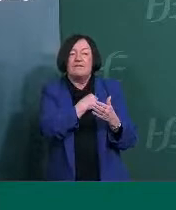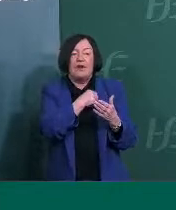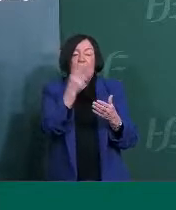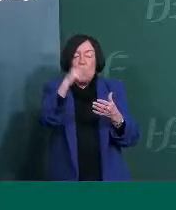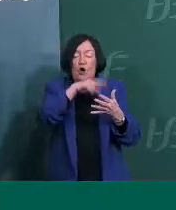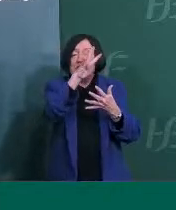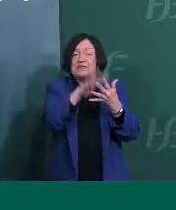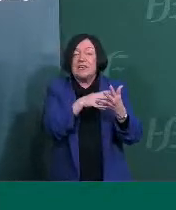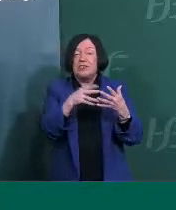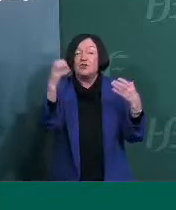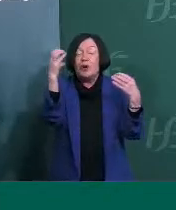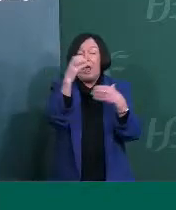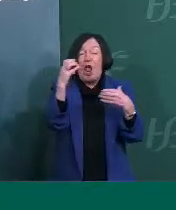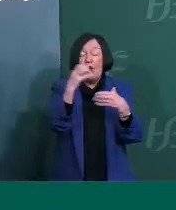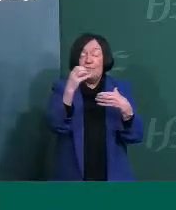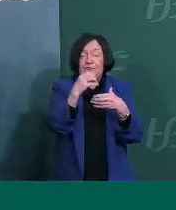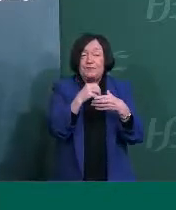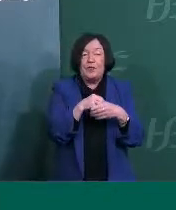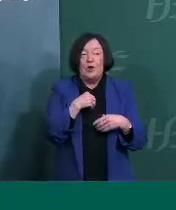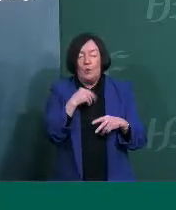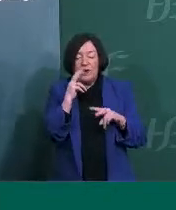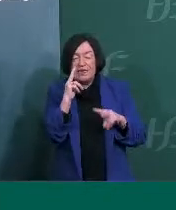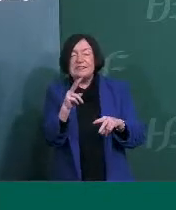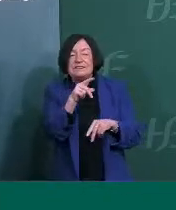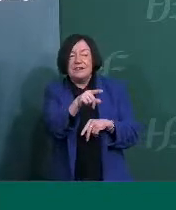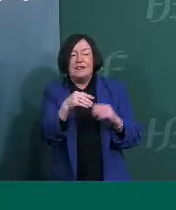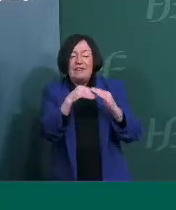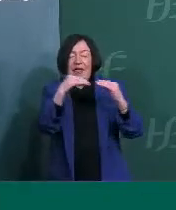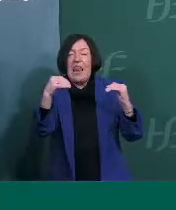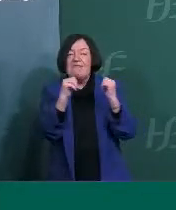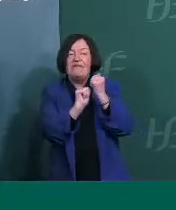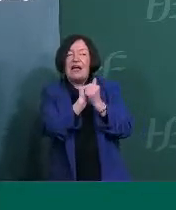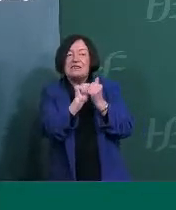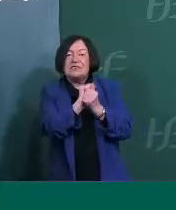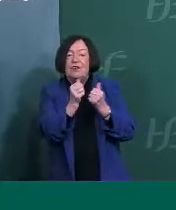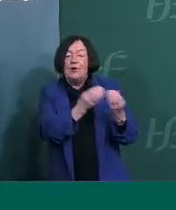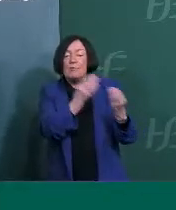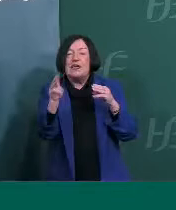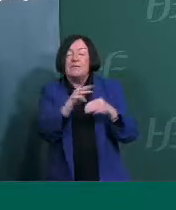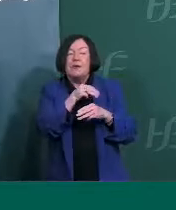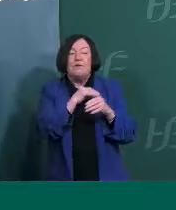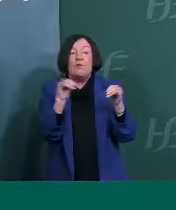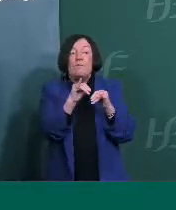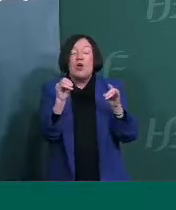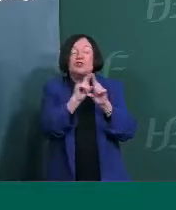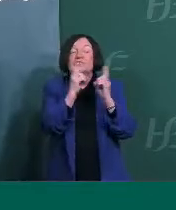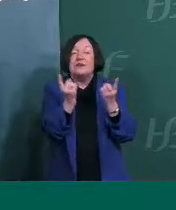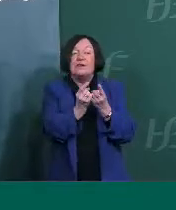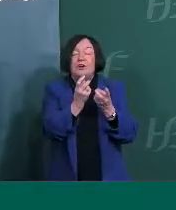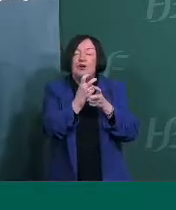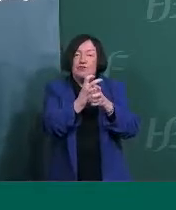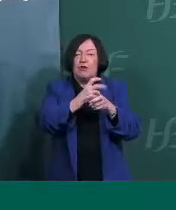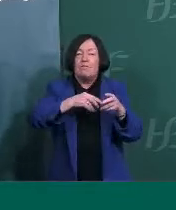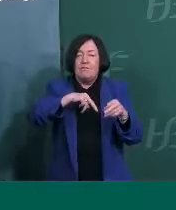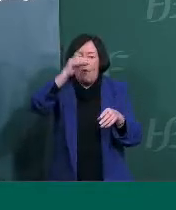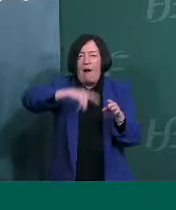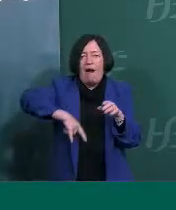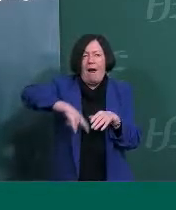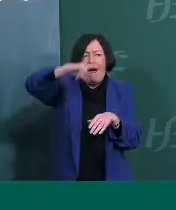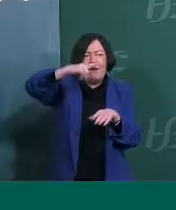care pathway. So that we can see there that the level of activity bringing people to emergency departments is running at a much higher